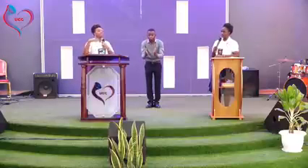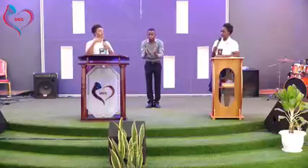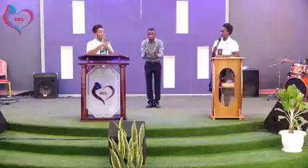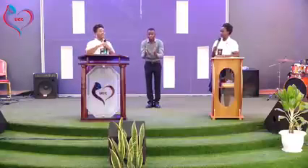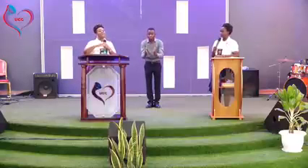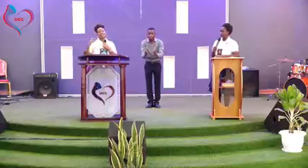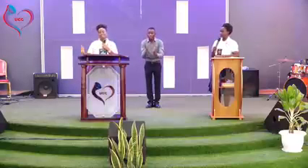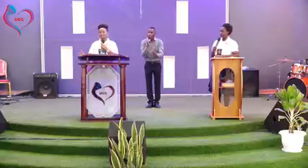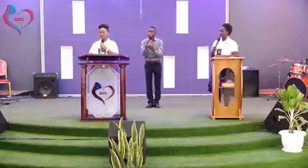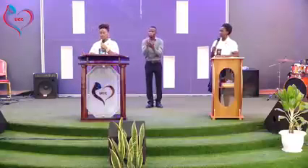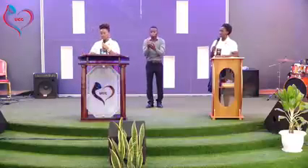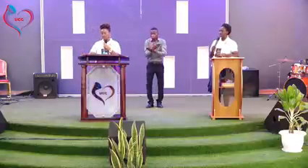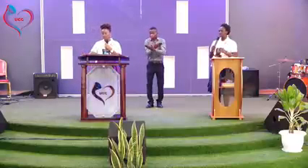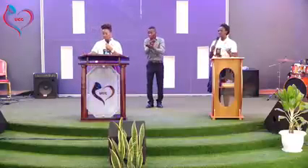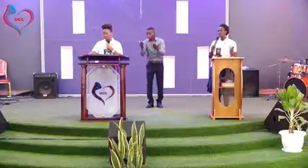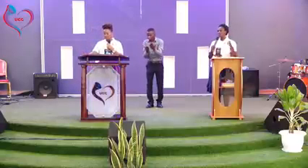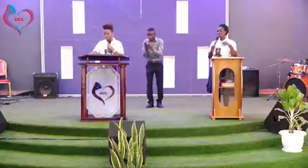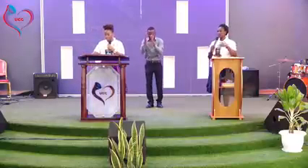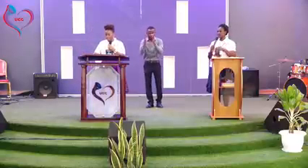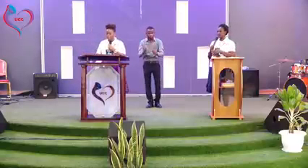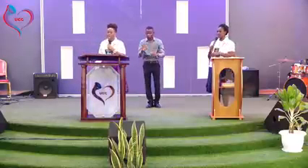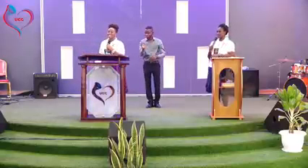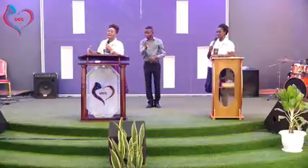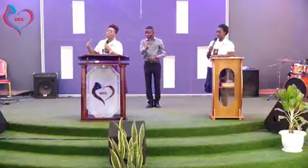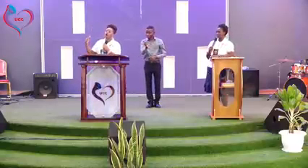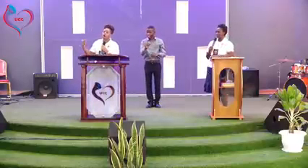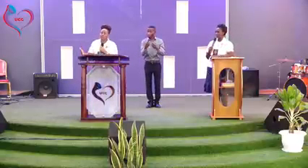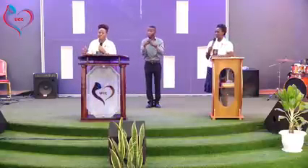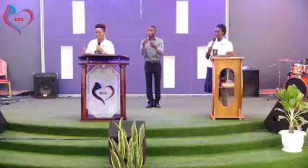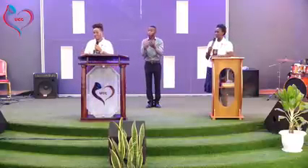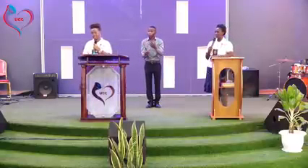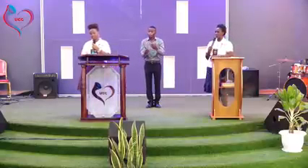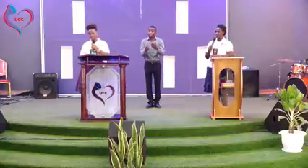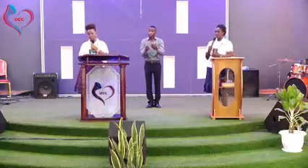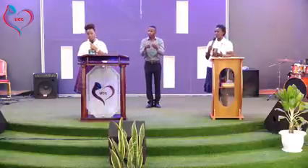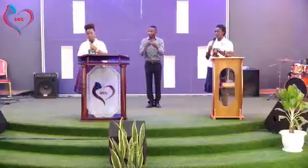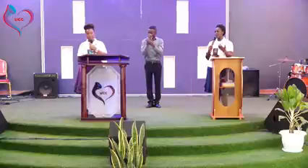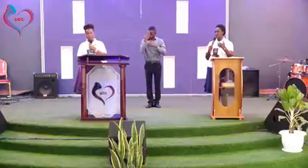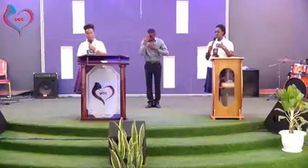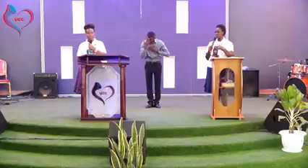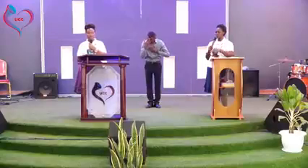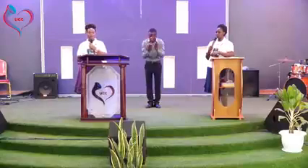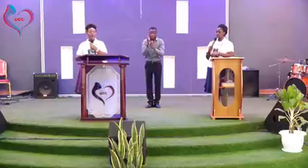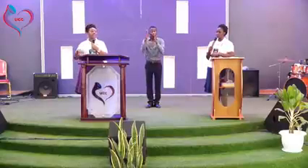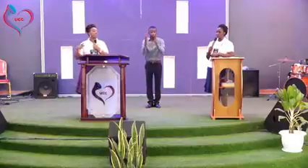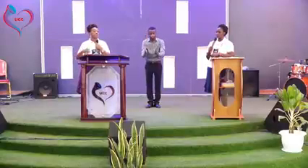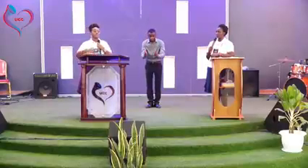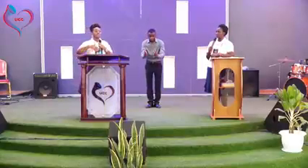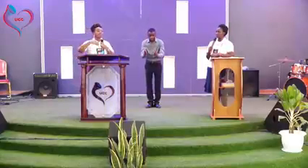not like any other servant, but a bond servant.